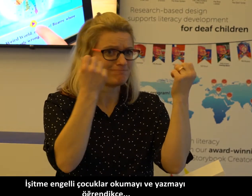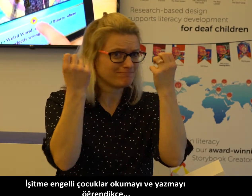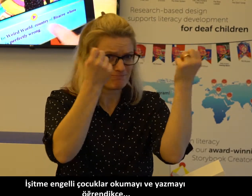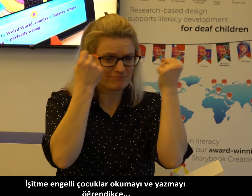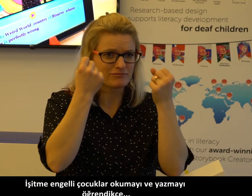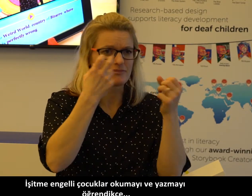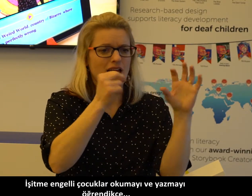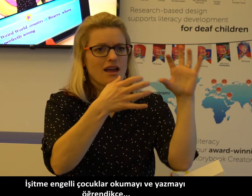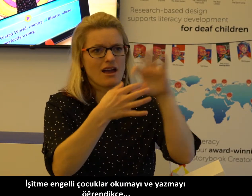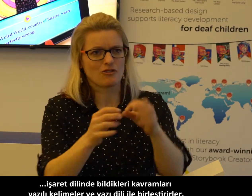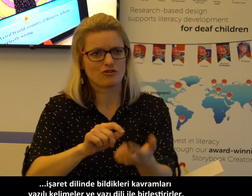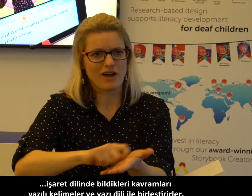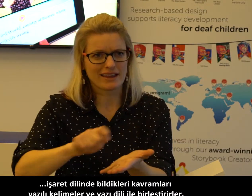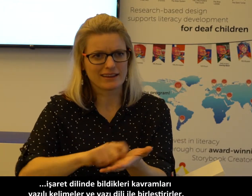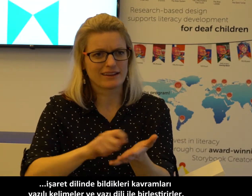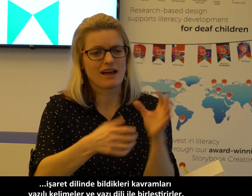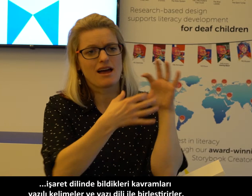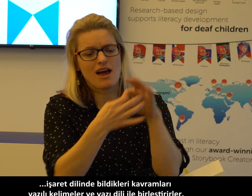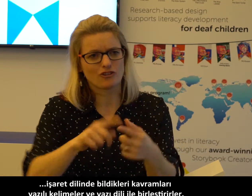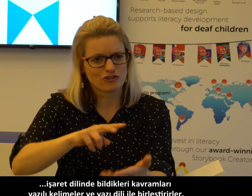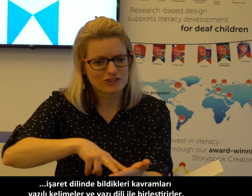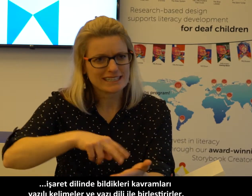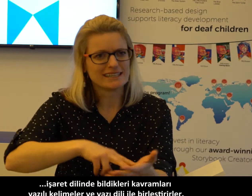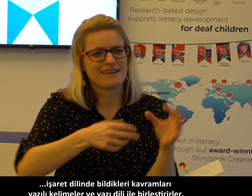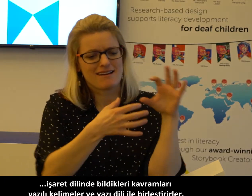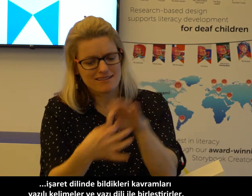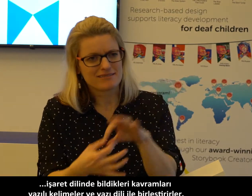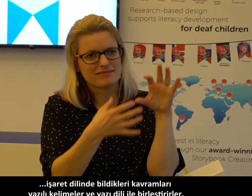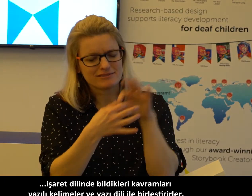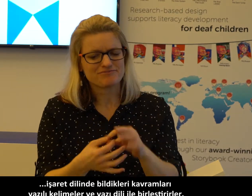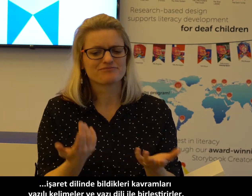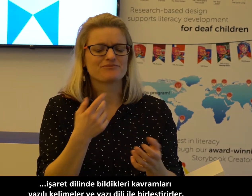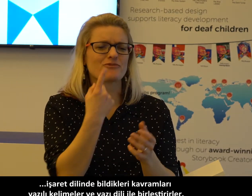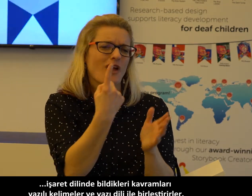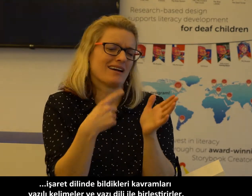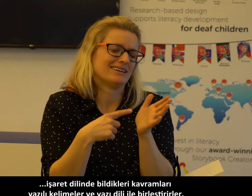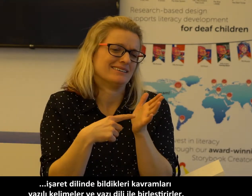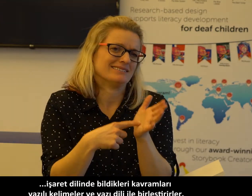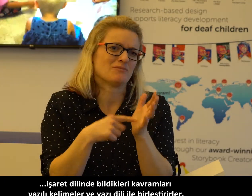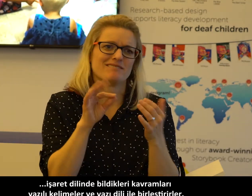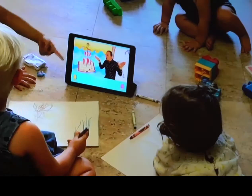and write, they're connecting the concepts that they know in sign language with the written words and the written language.